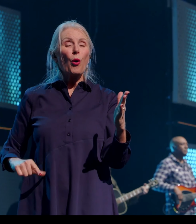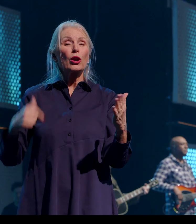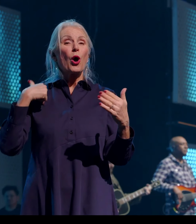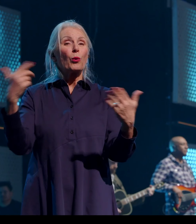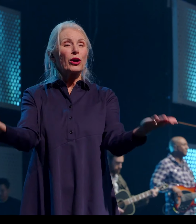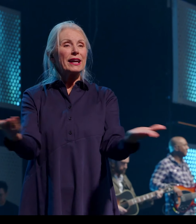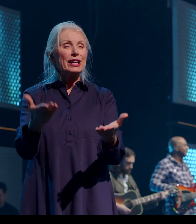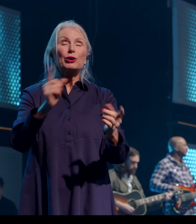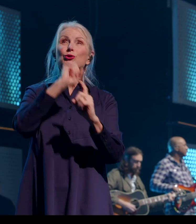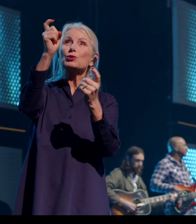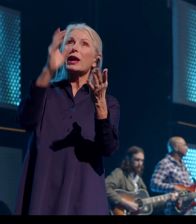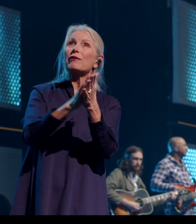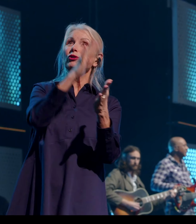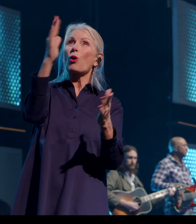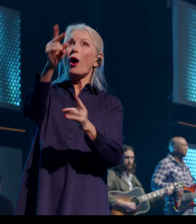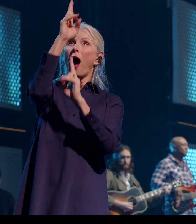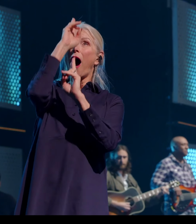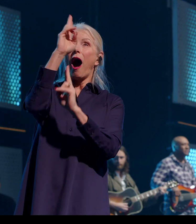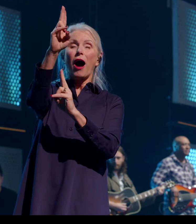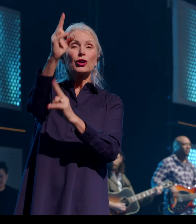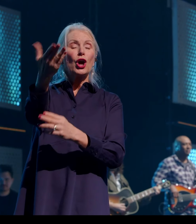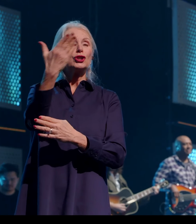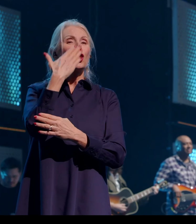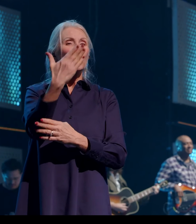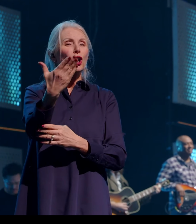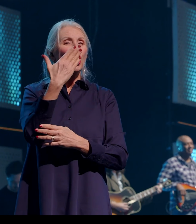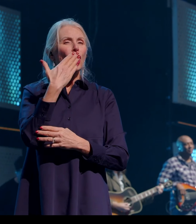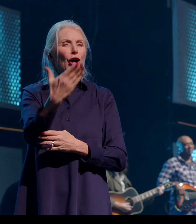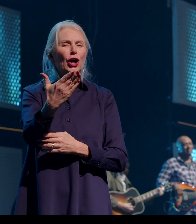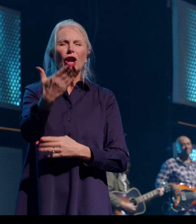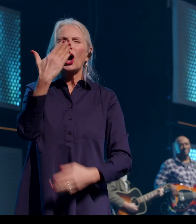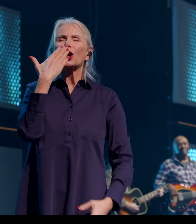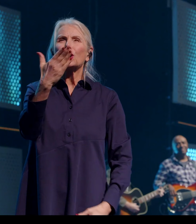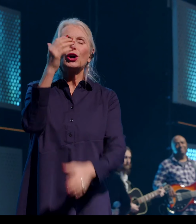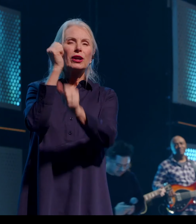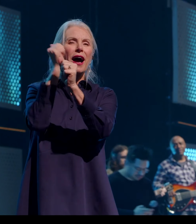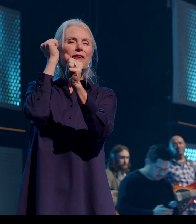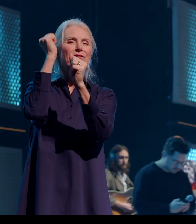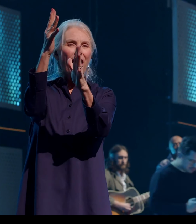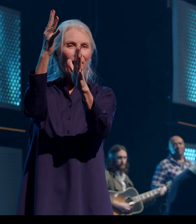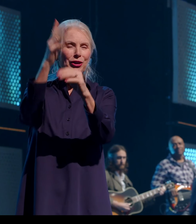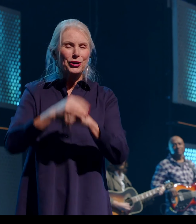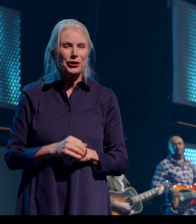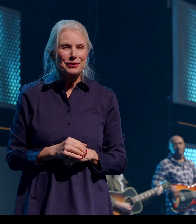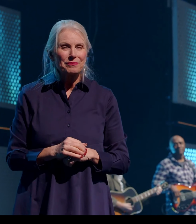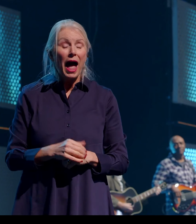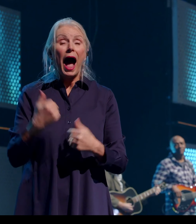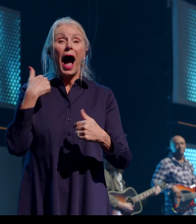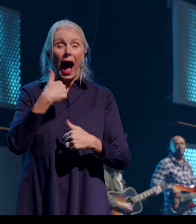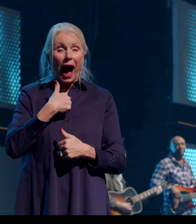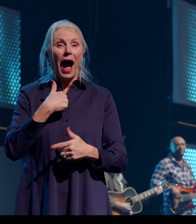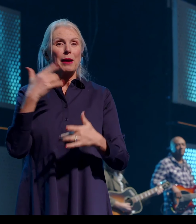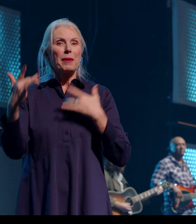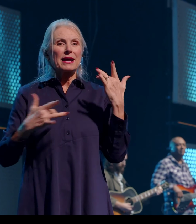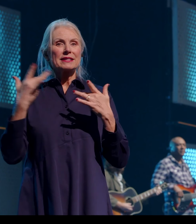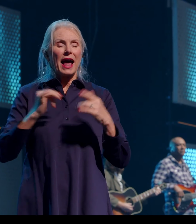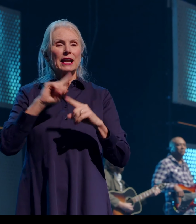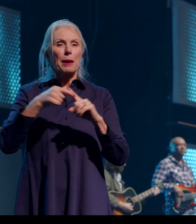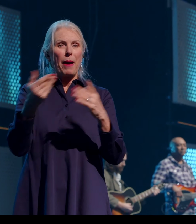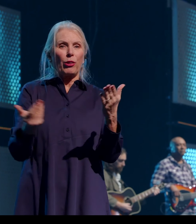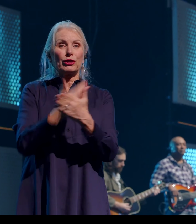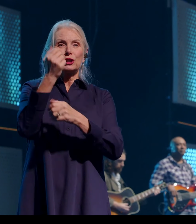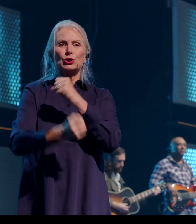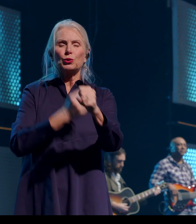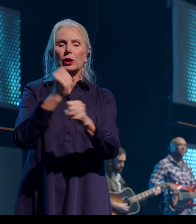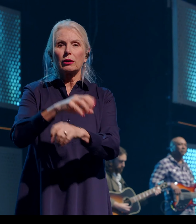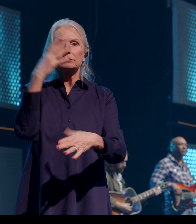and praise and honor to a good, good, good Father? Hey, church, I don't know about you, but I'm excited about this new year. Can you even